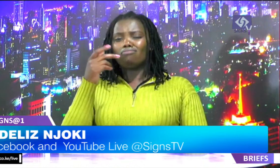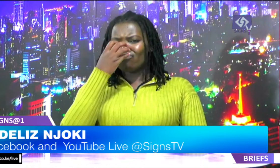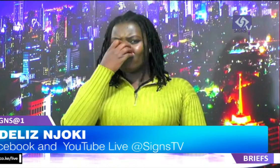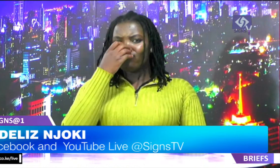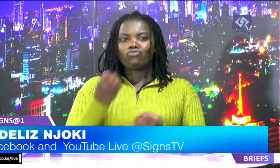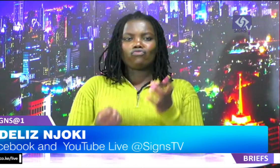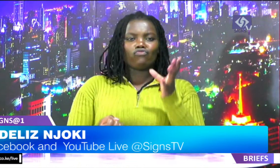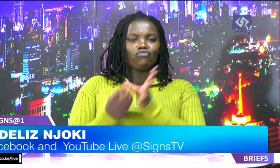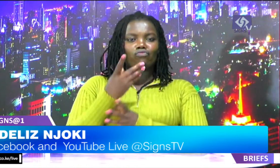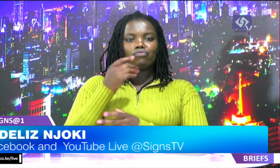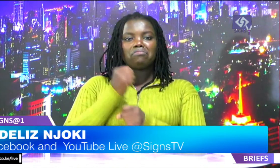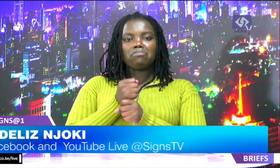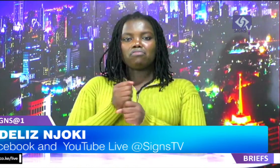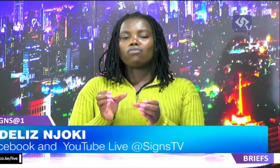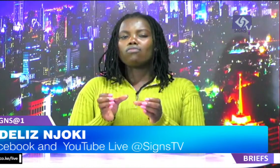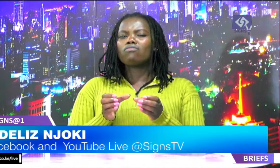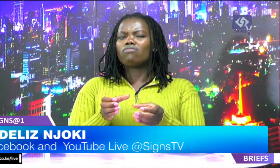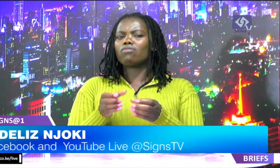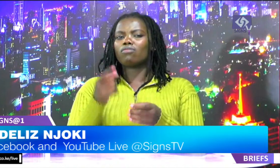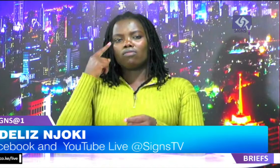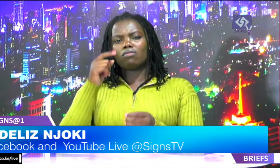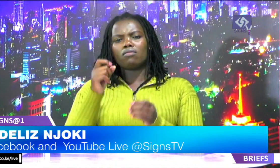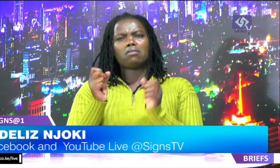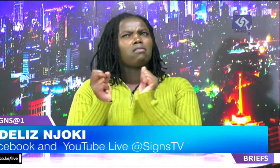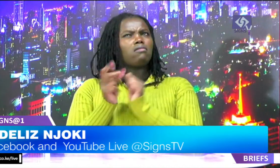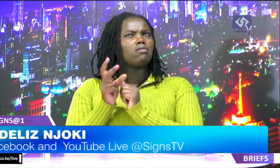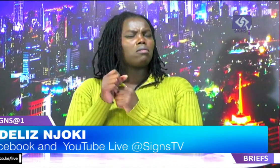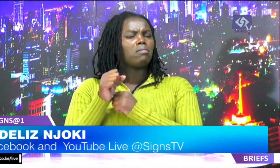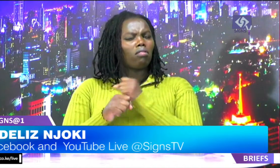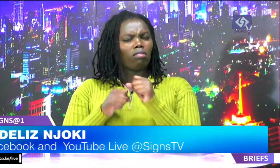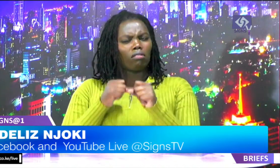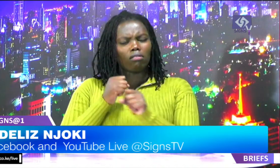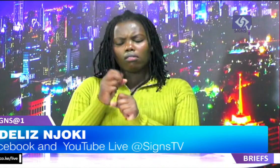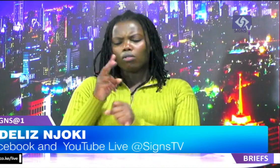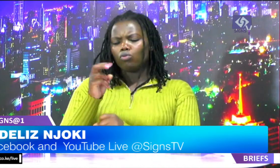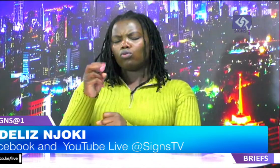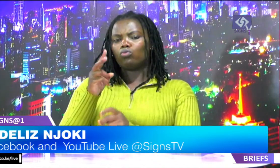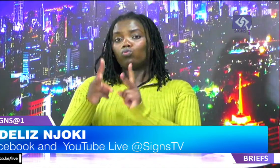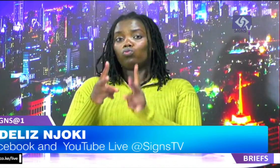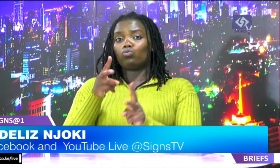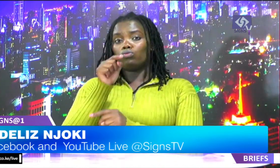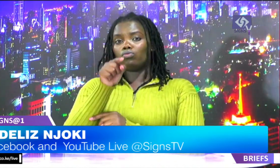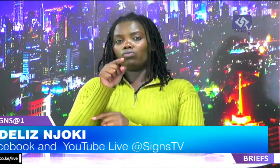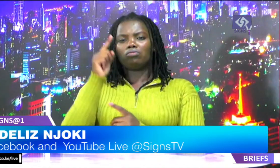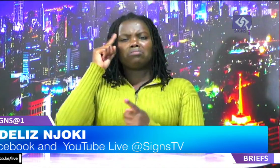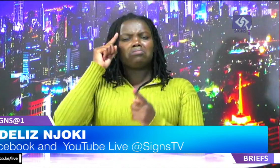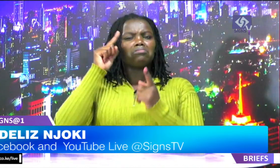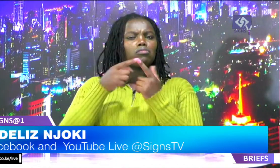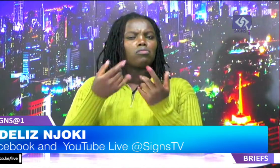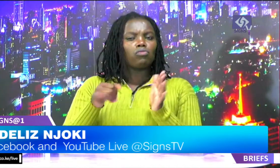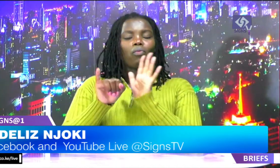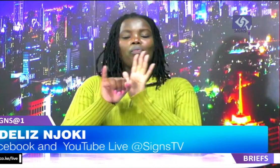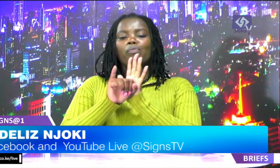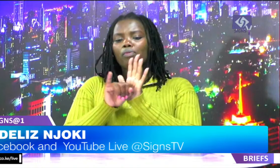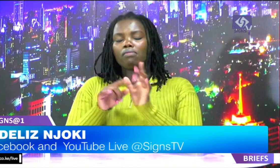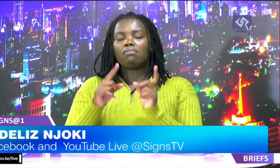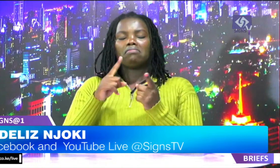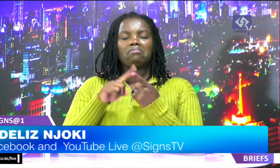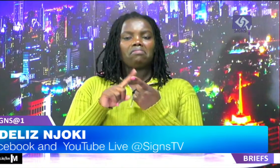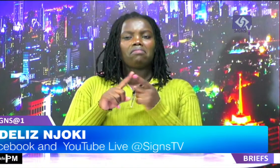Kenya. President William Ruto formed the task force in December 2022 to identify the